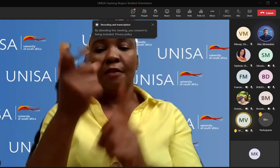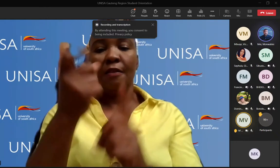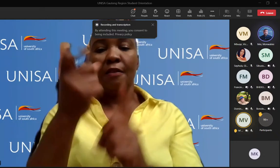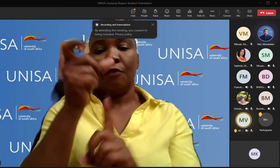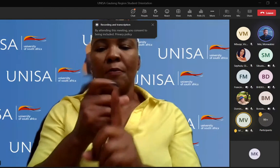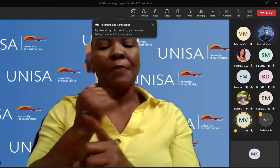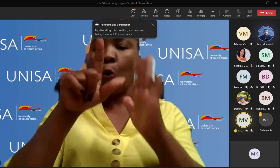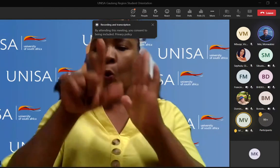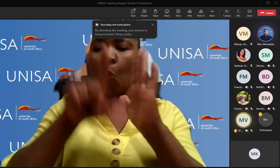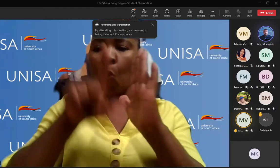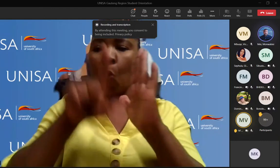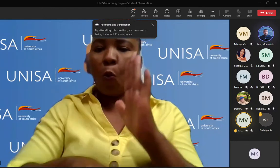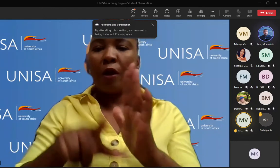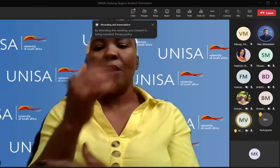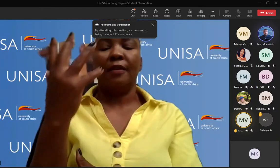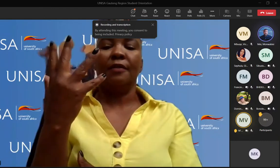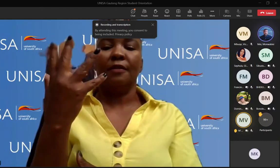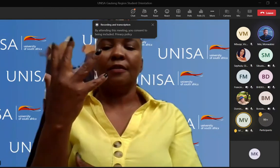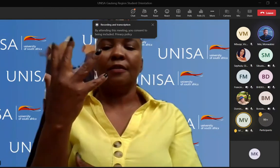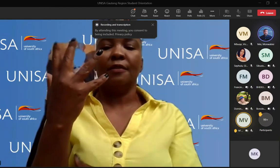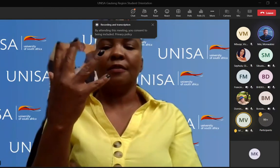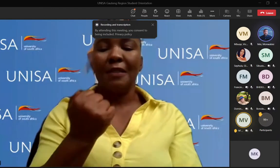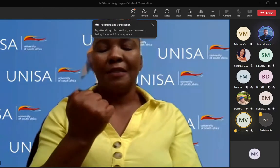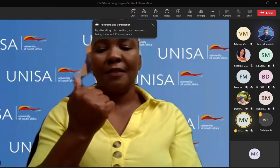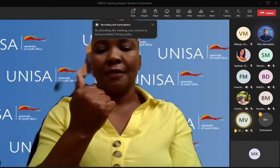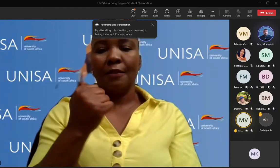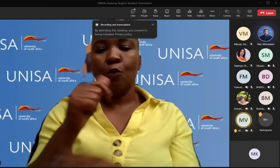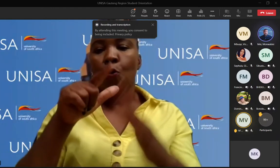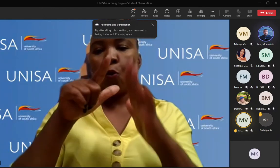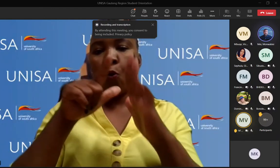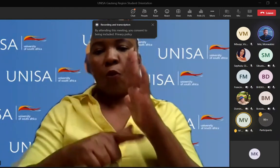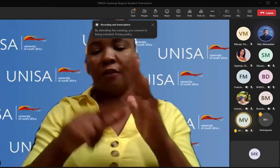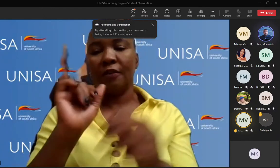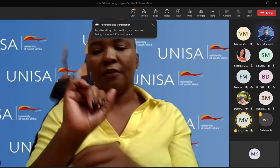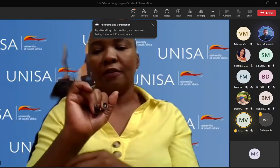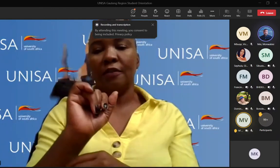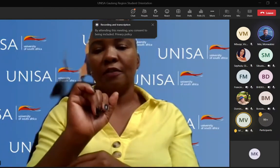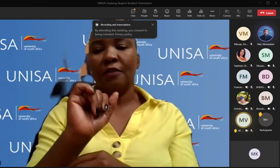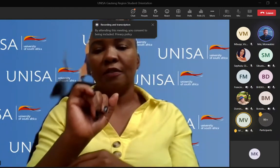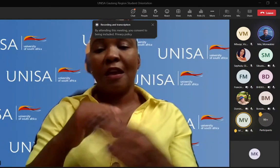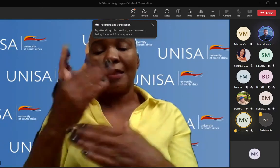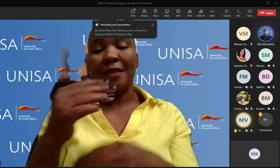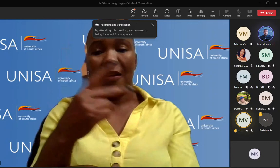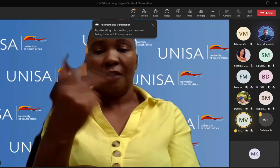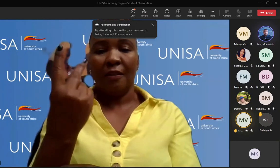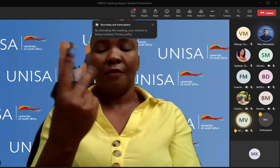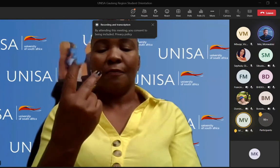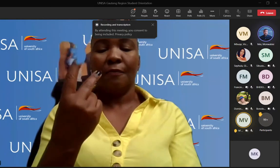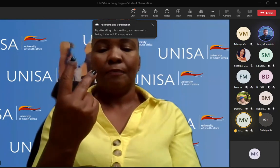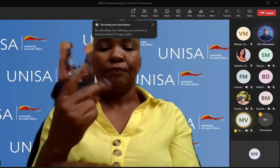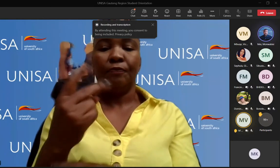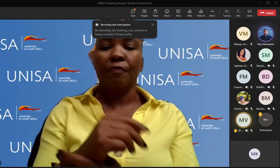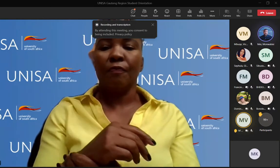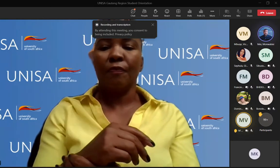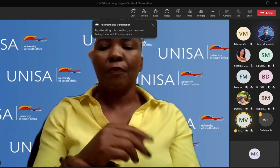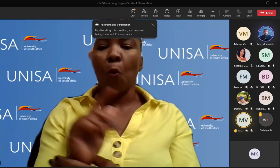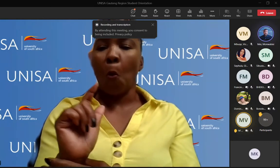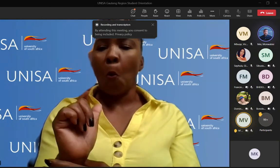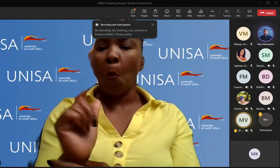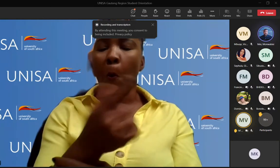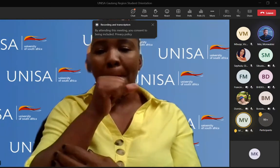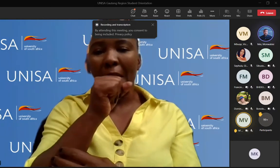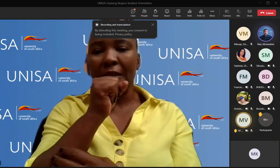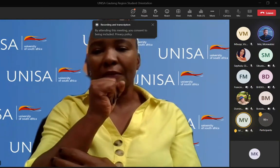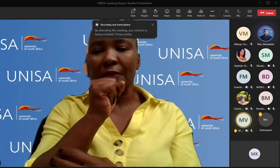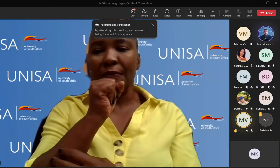your hands please lower your hands okay then after that number two all mics must be muted remember